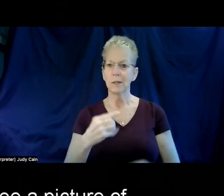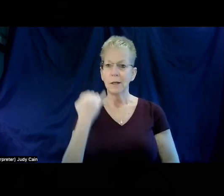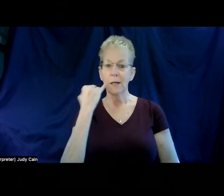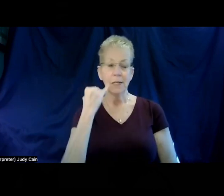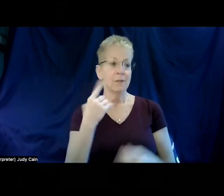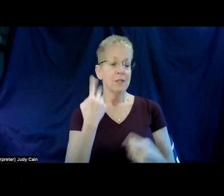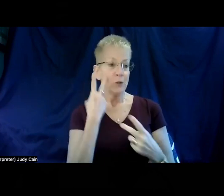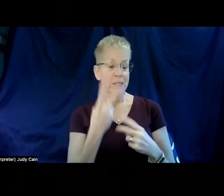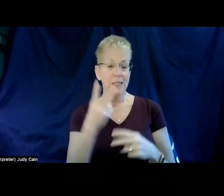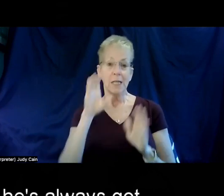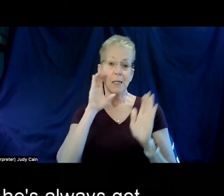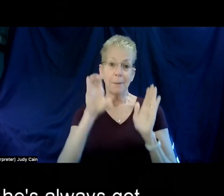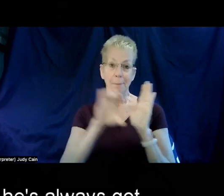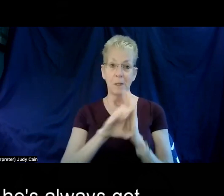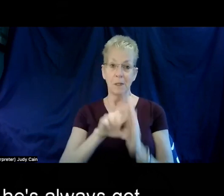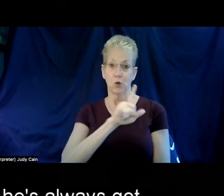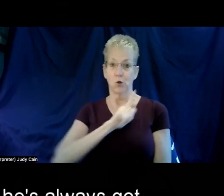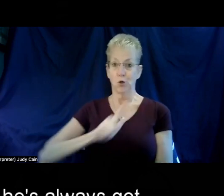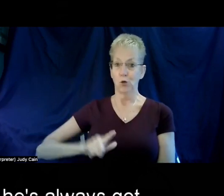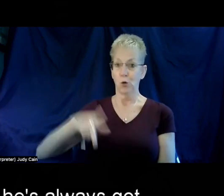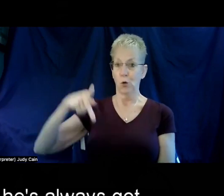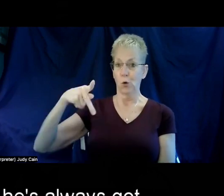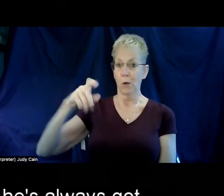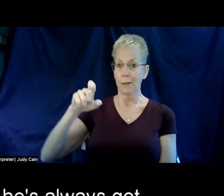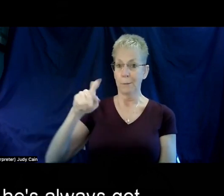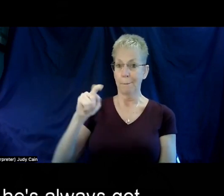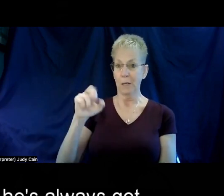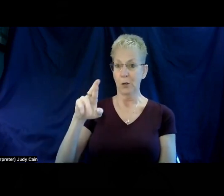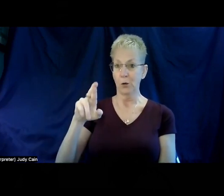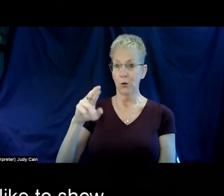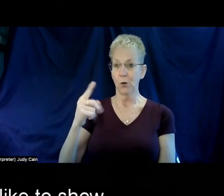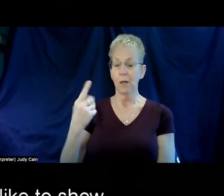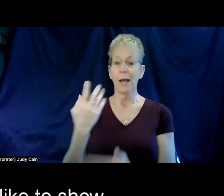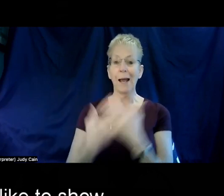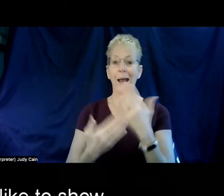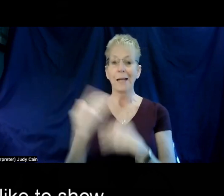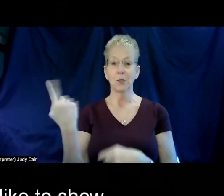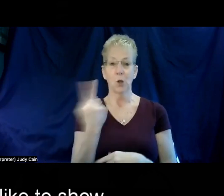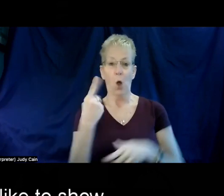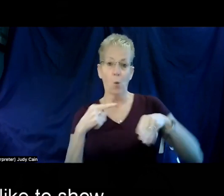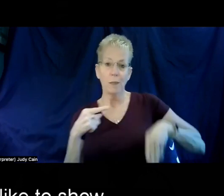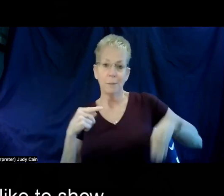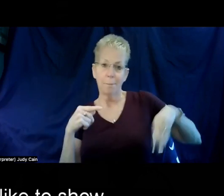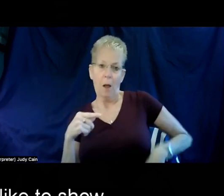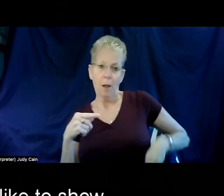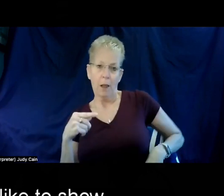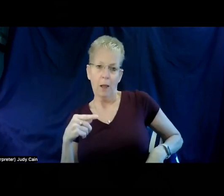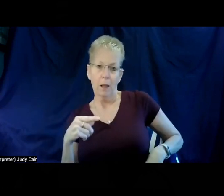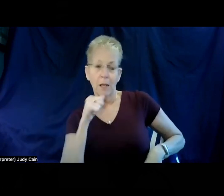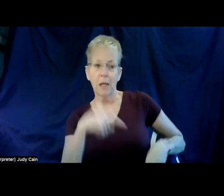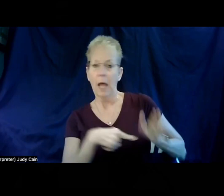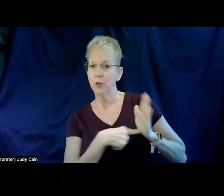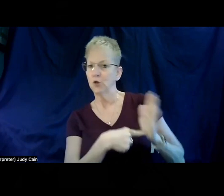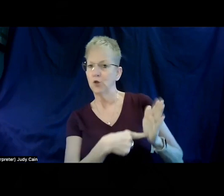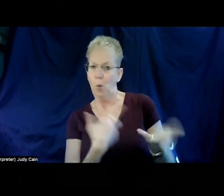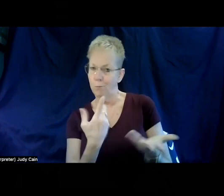of Lord Peter, a publicity picture, he's always got his hand in his pocket. He didn't like to show his lost finger.